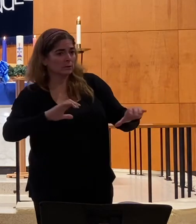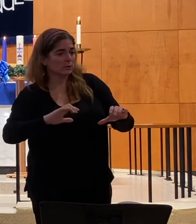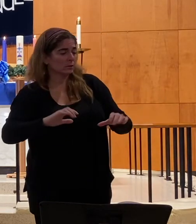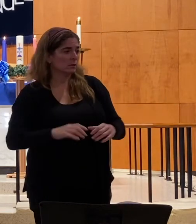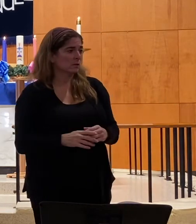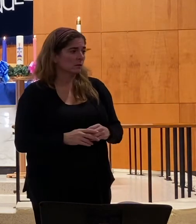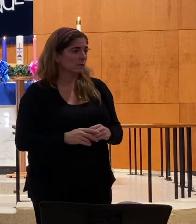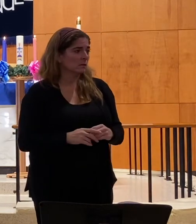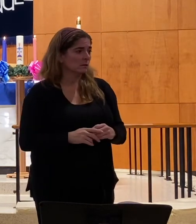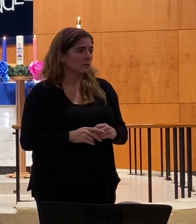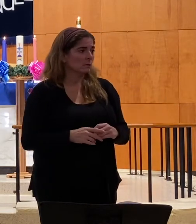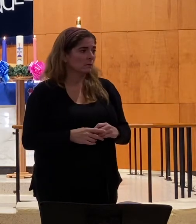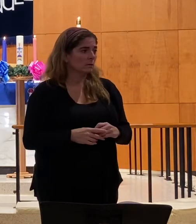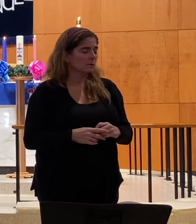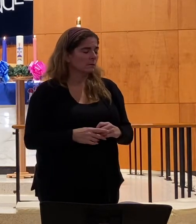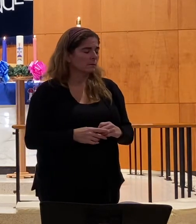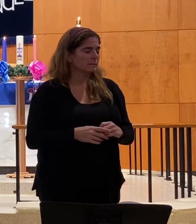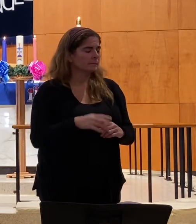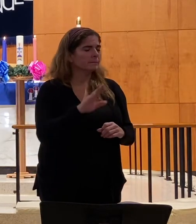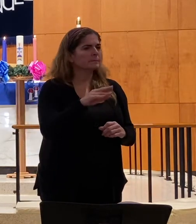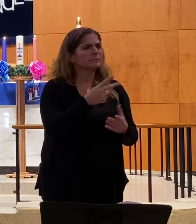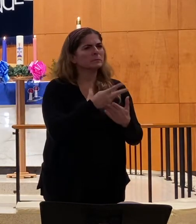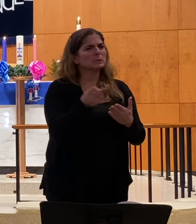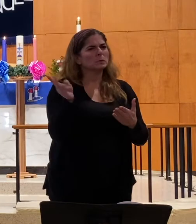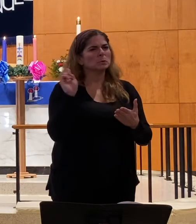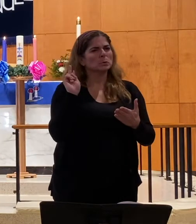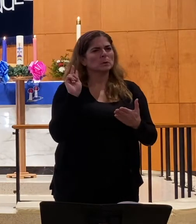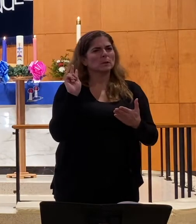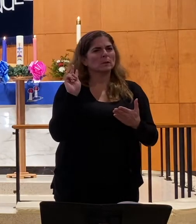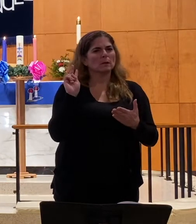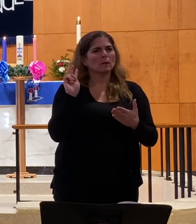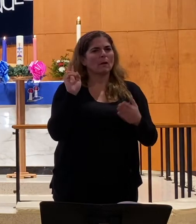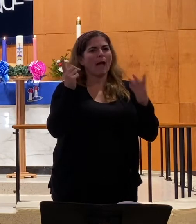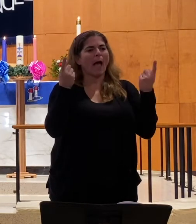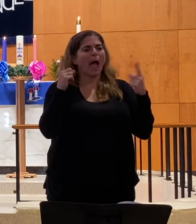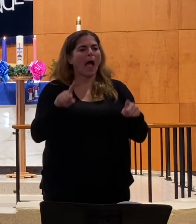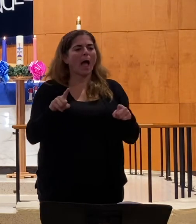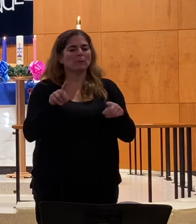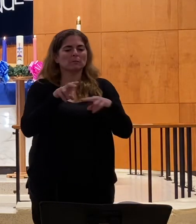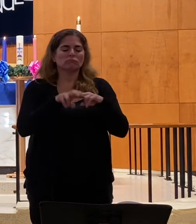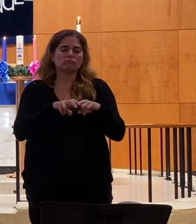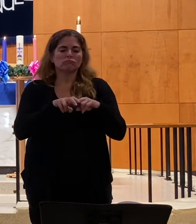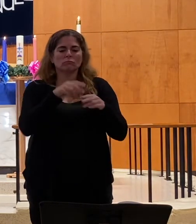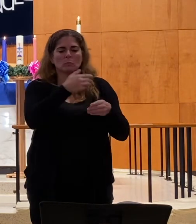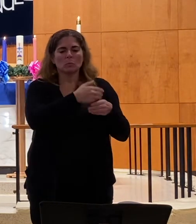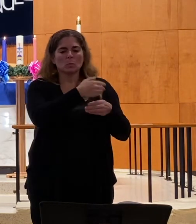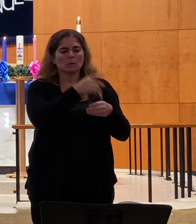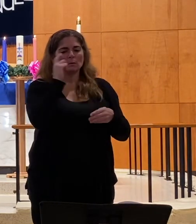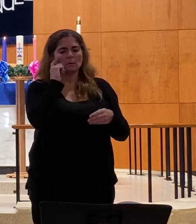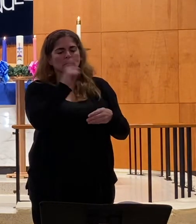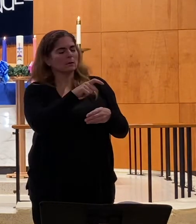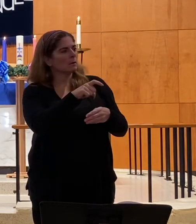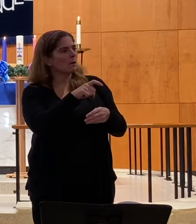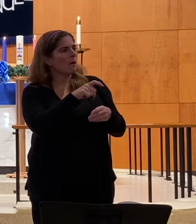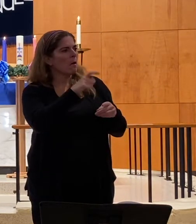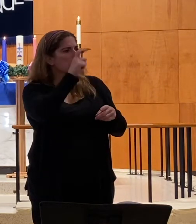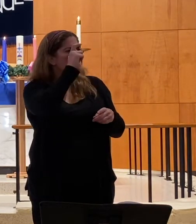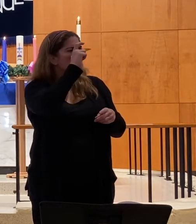This idea popped into my mind a couple weeks ago as I looked out our window and saw a huge and bright full